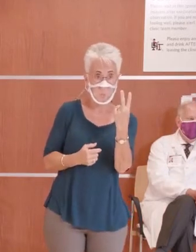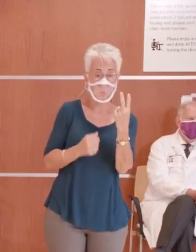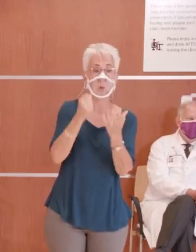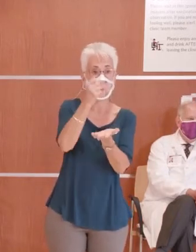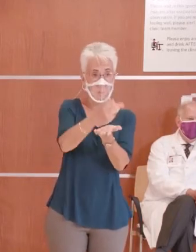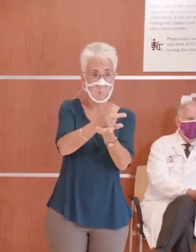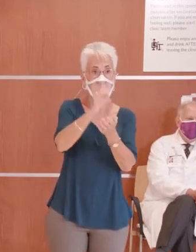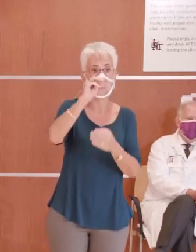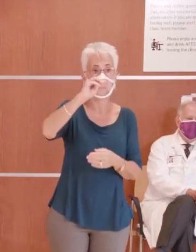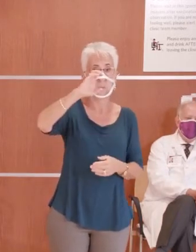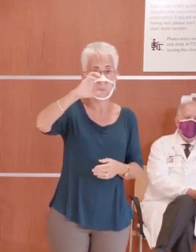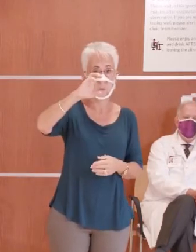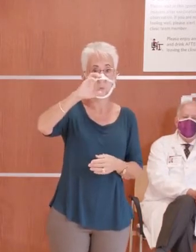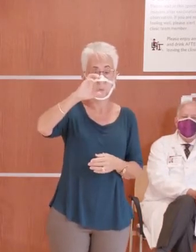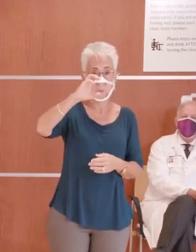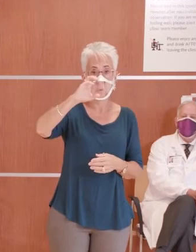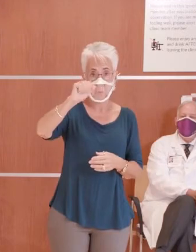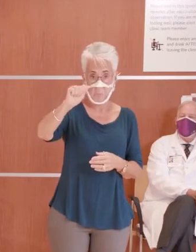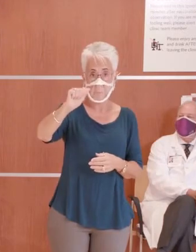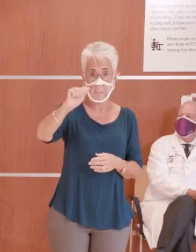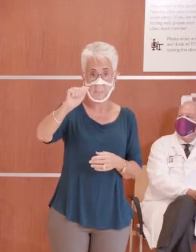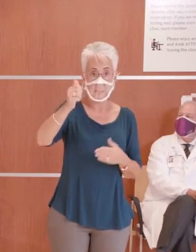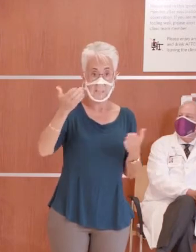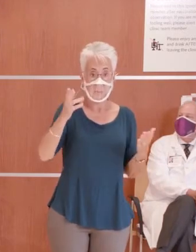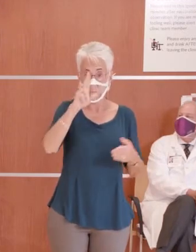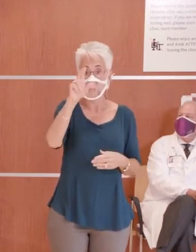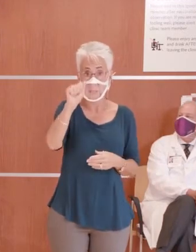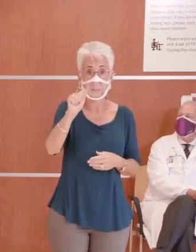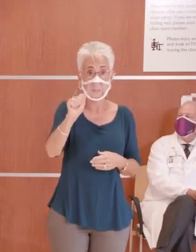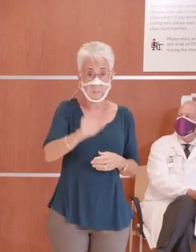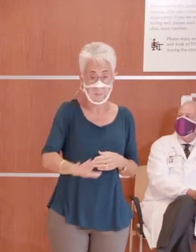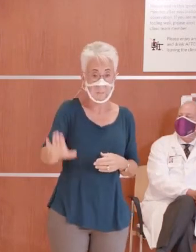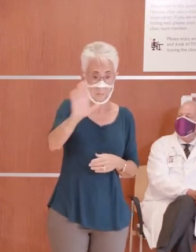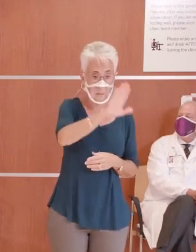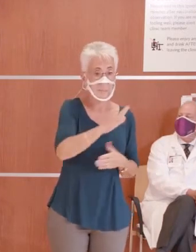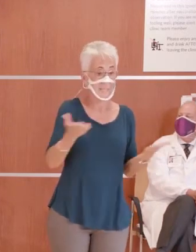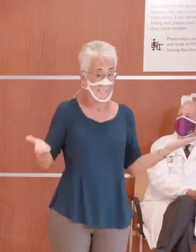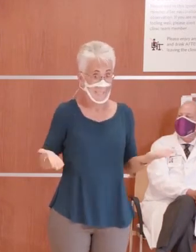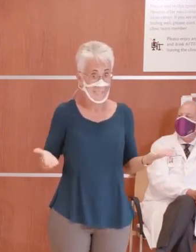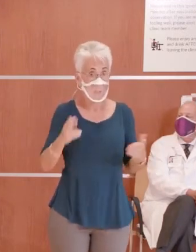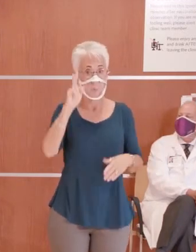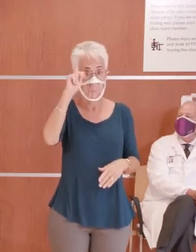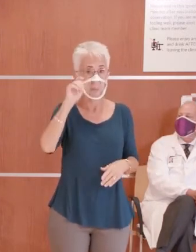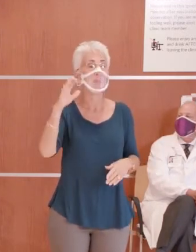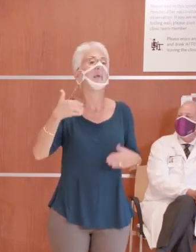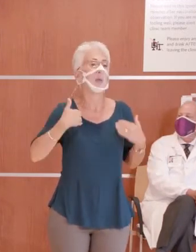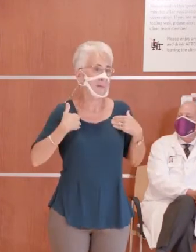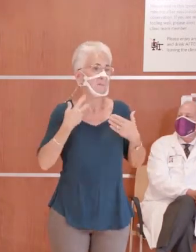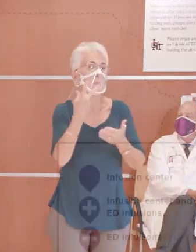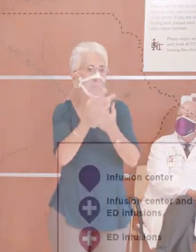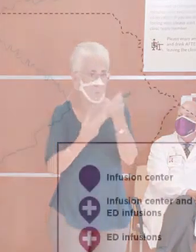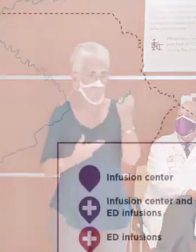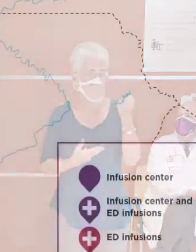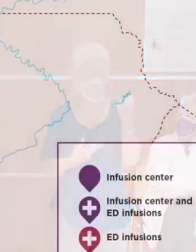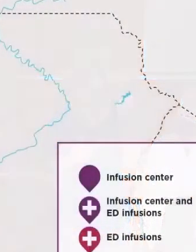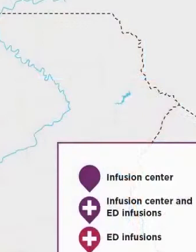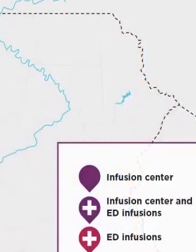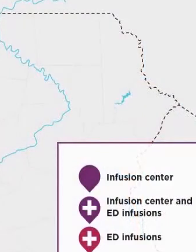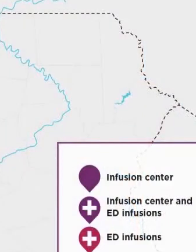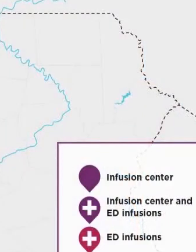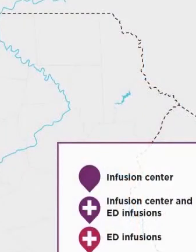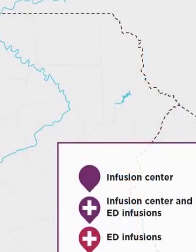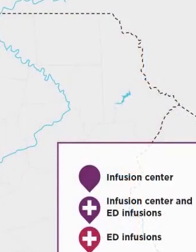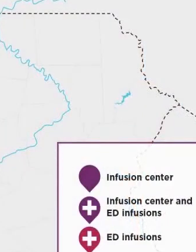monoclonal antibody treatments in the United States that are available for patients, and we offer both at UPMC. There is a